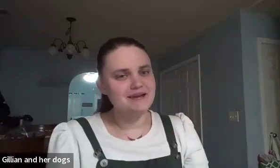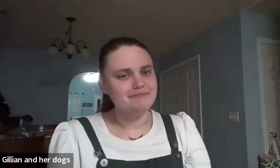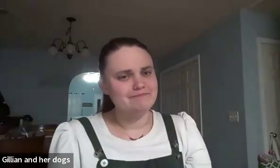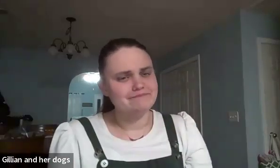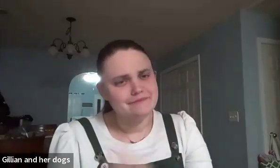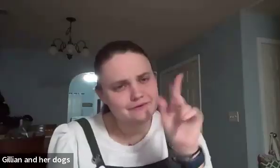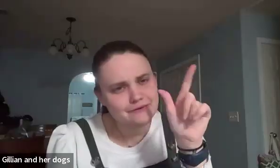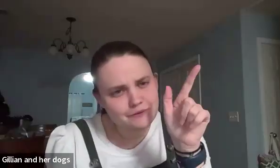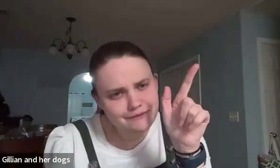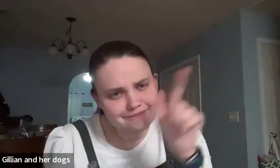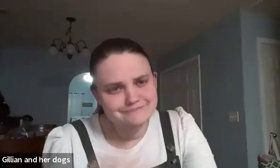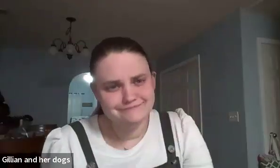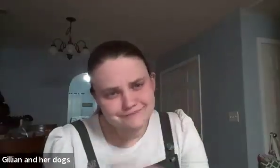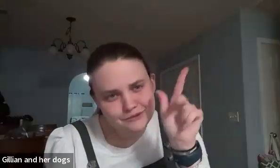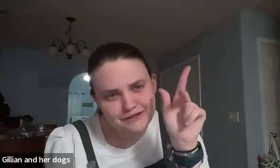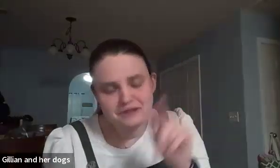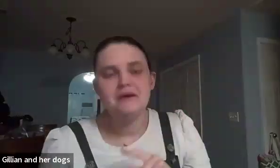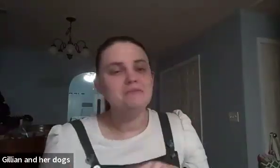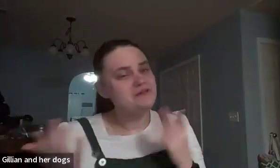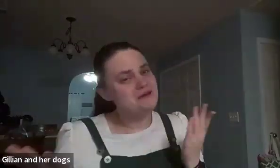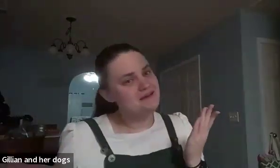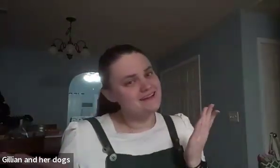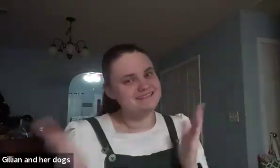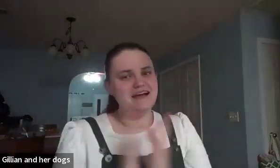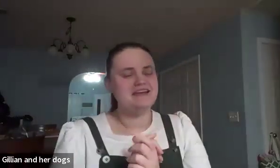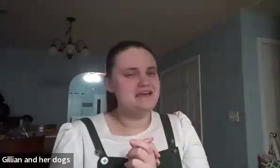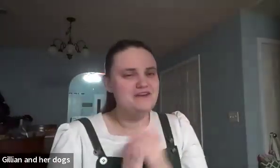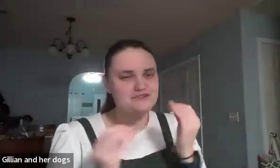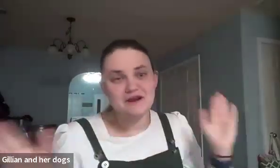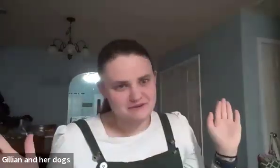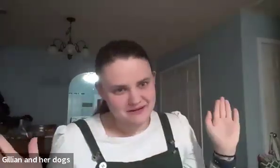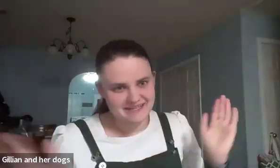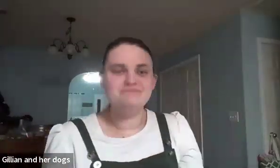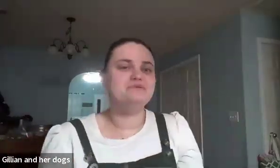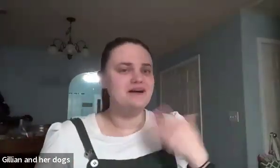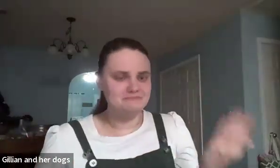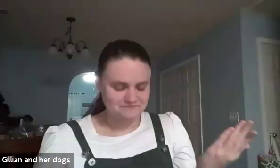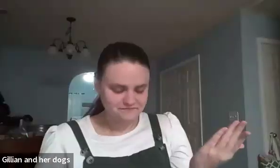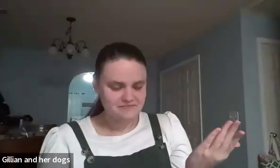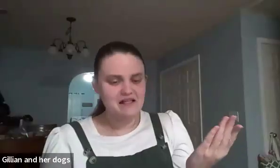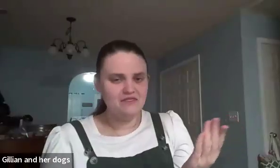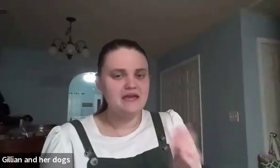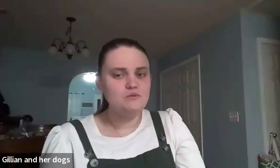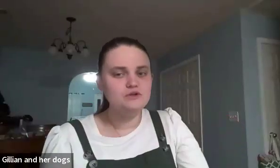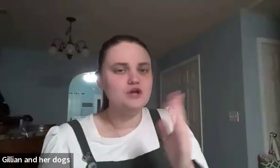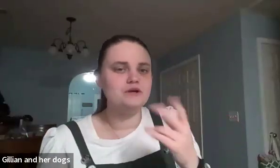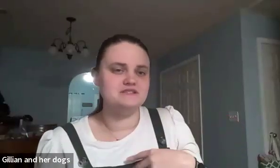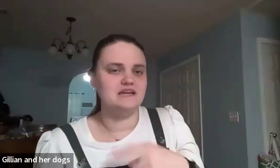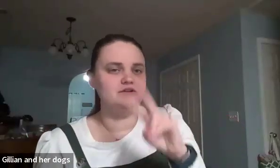like 21, 23, but they may be nice. I can't vouch for everybody, but they will know what you're saying if you